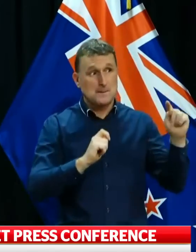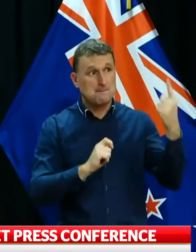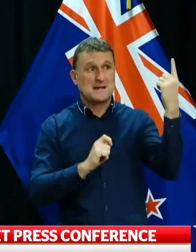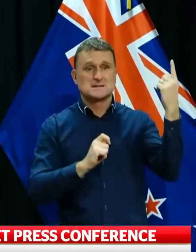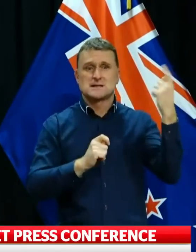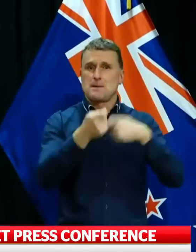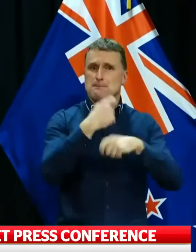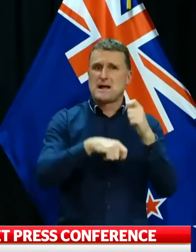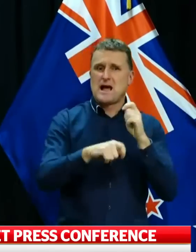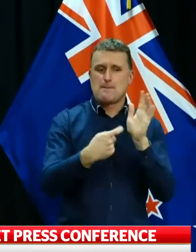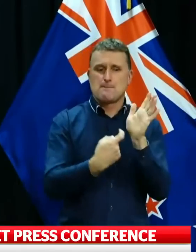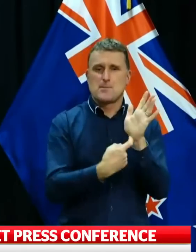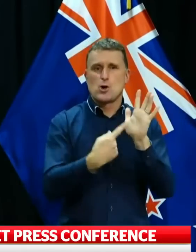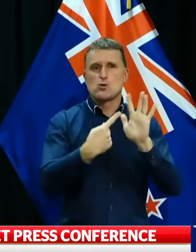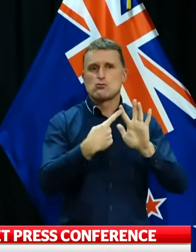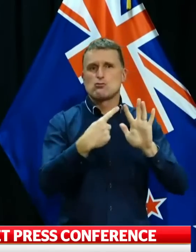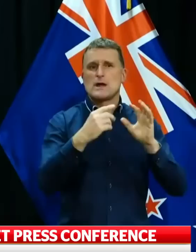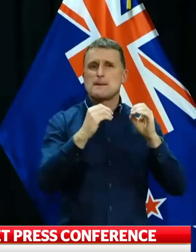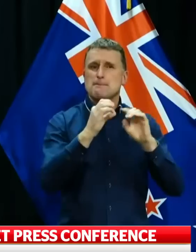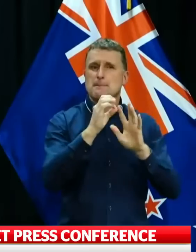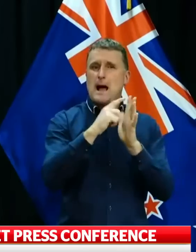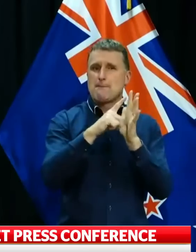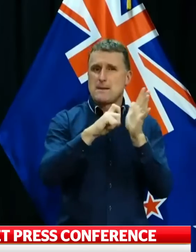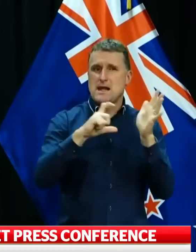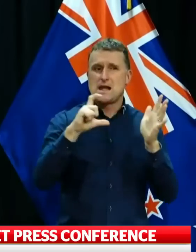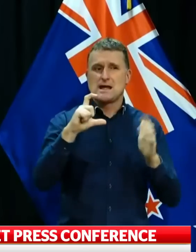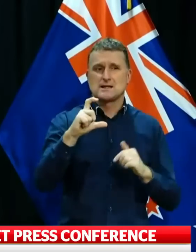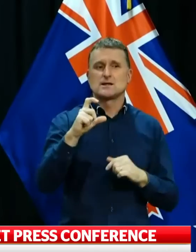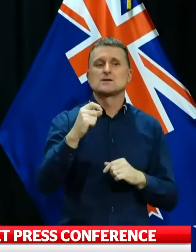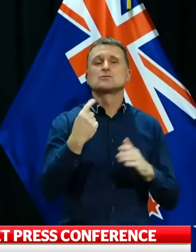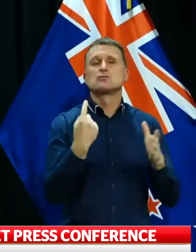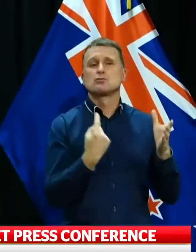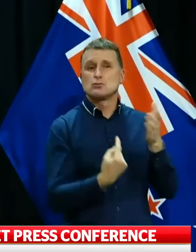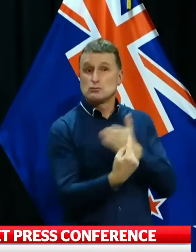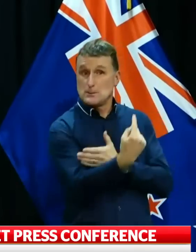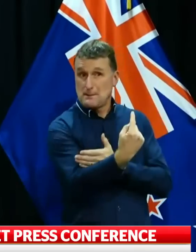Zealand have long been in quite a different position, or